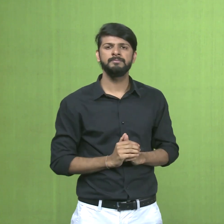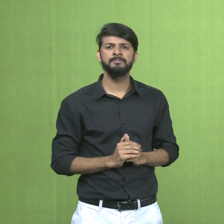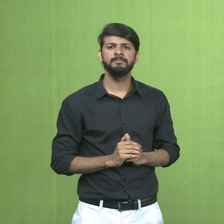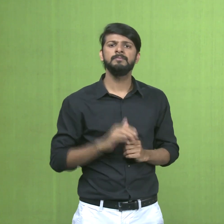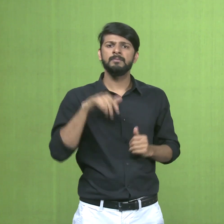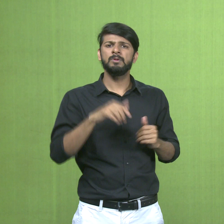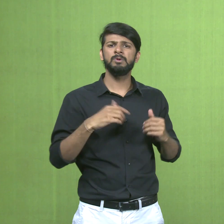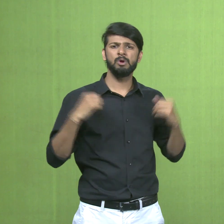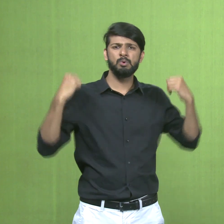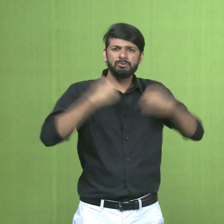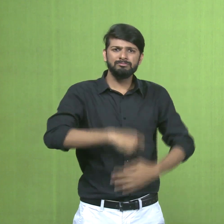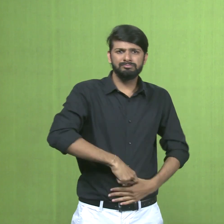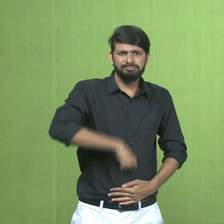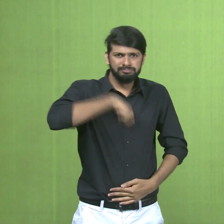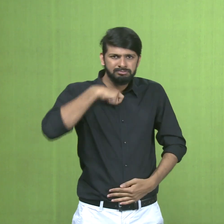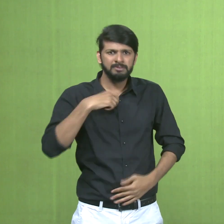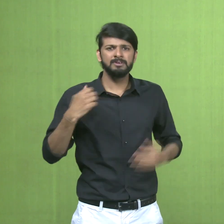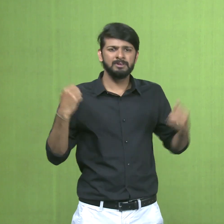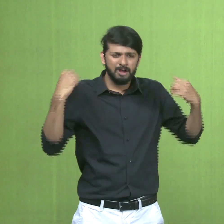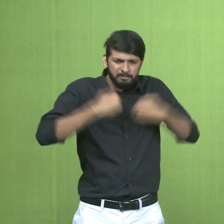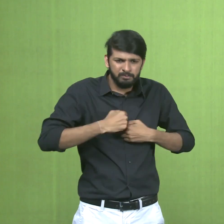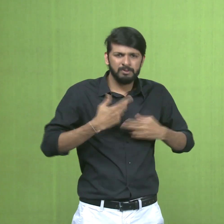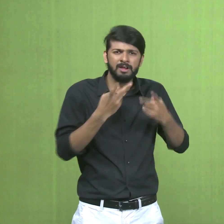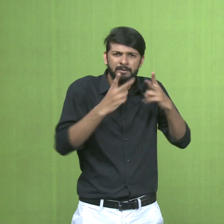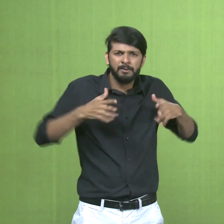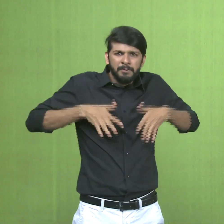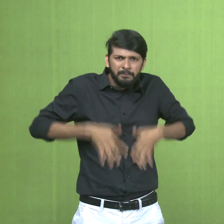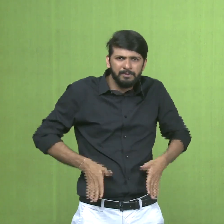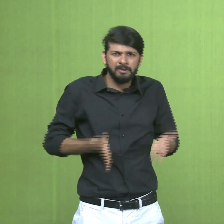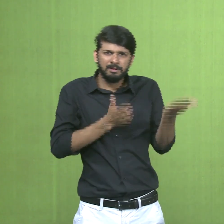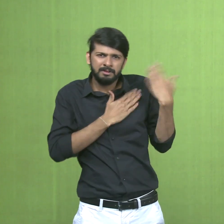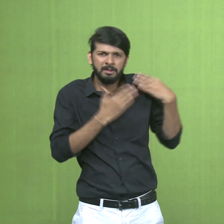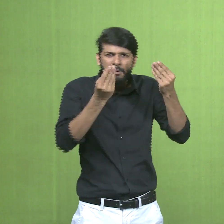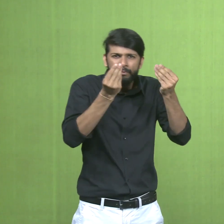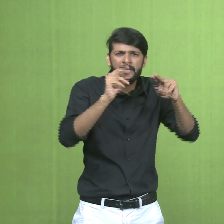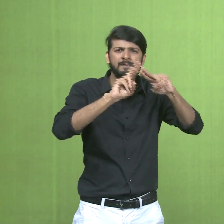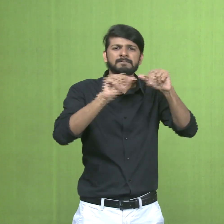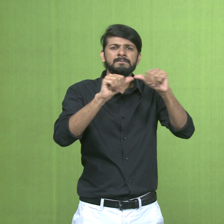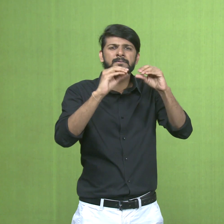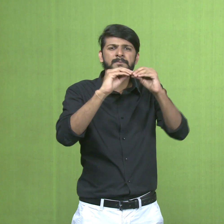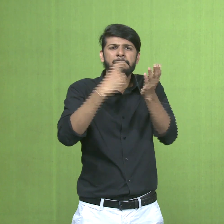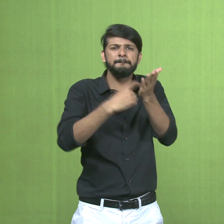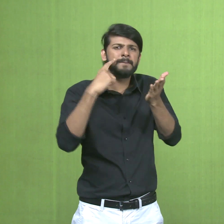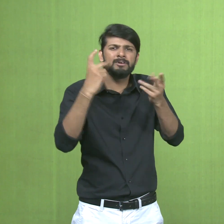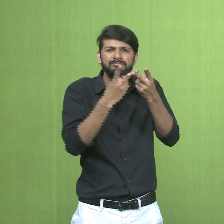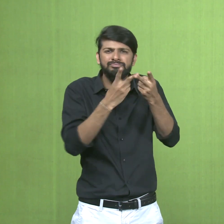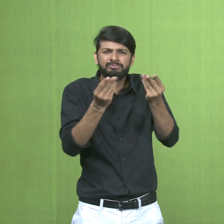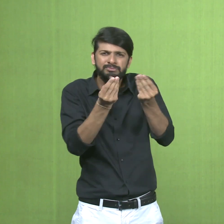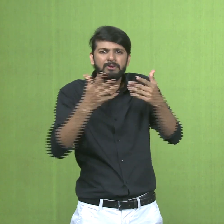and for the East Asian market, there would be jackets and dress